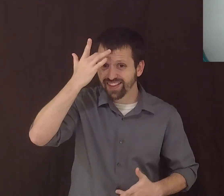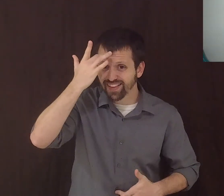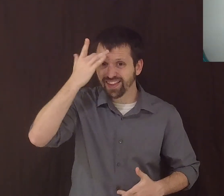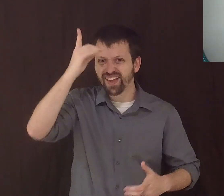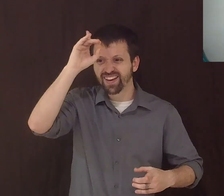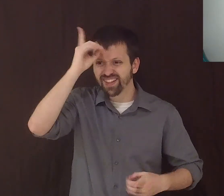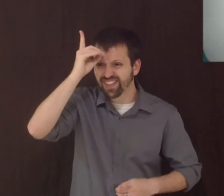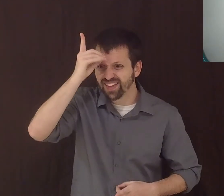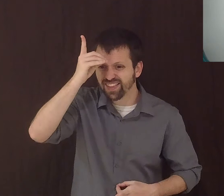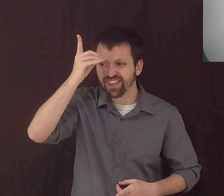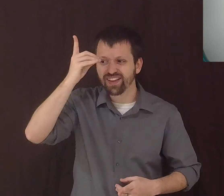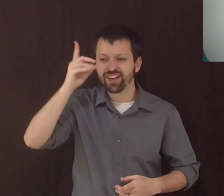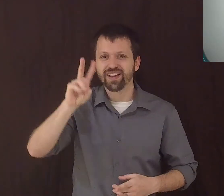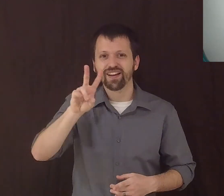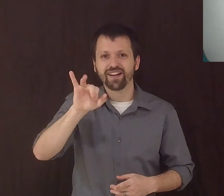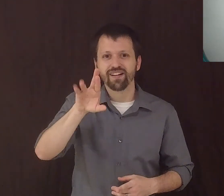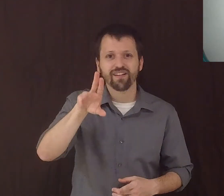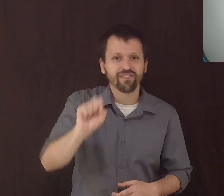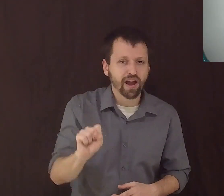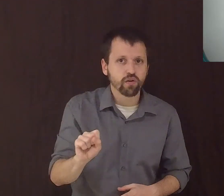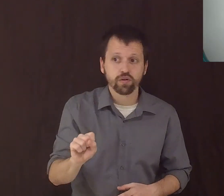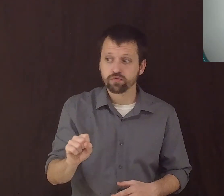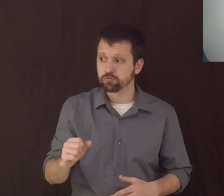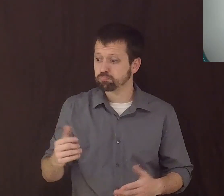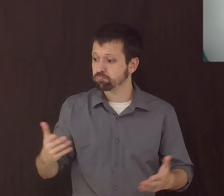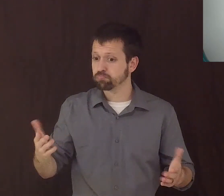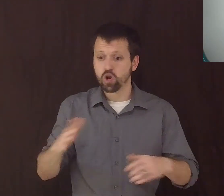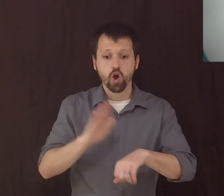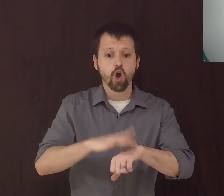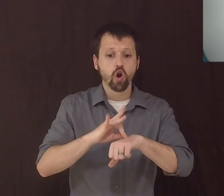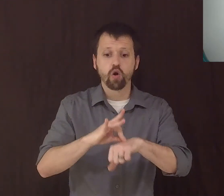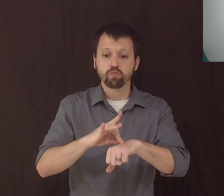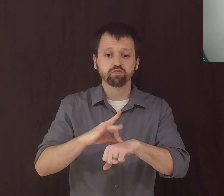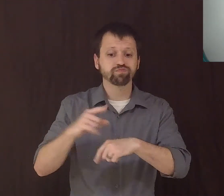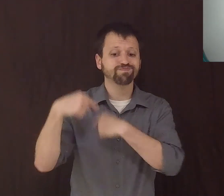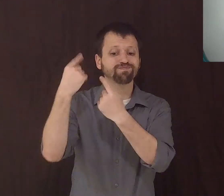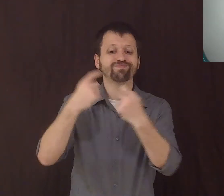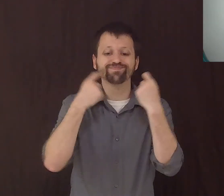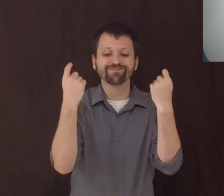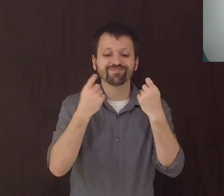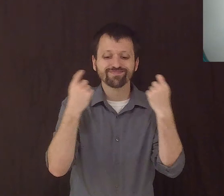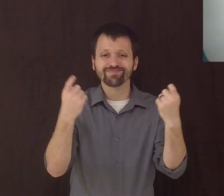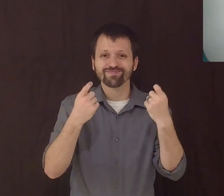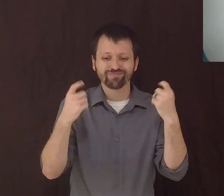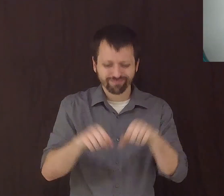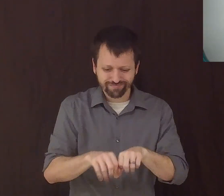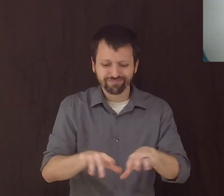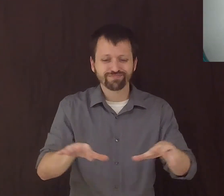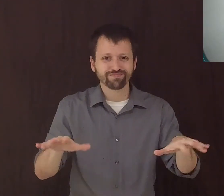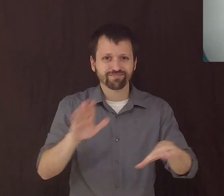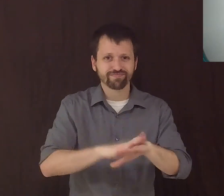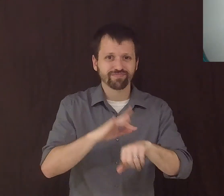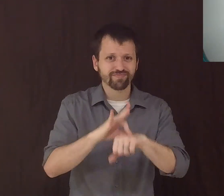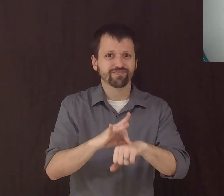sickness and disease and viruses have been around since sin entered the world. And there's something that